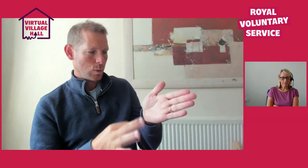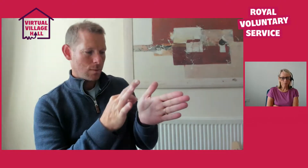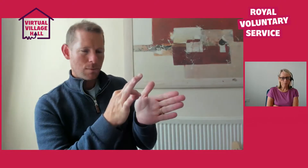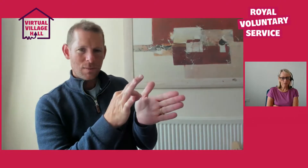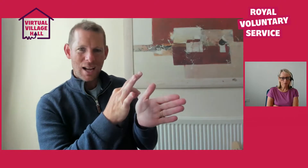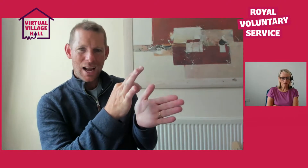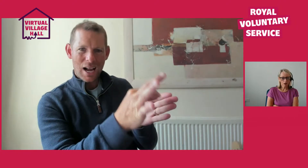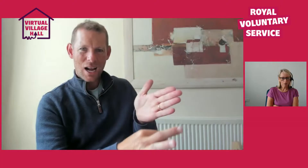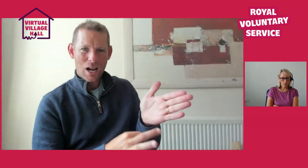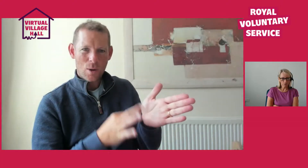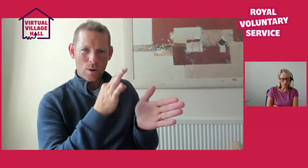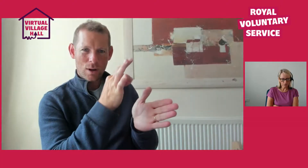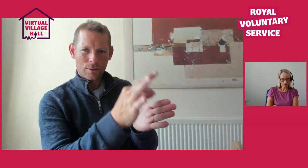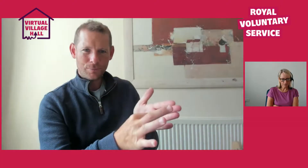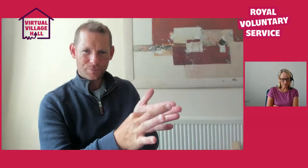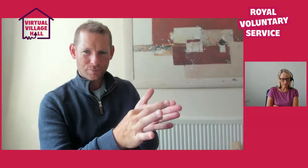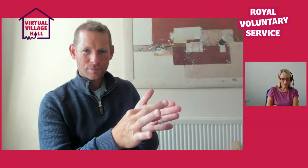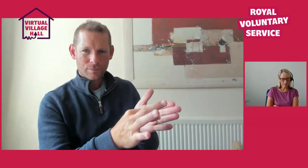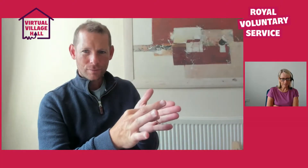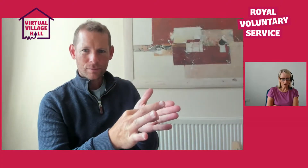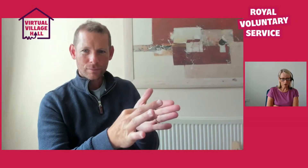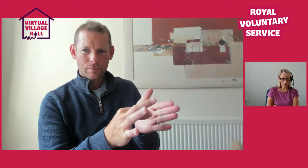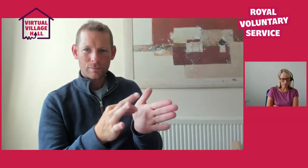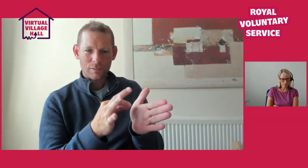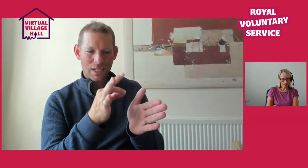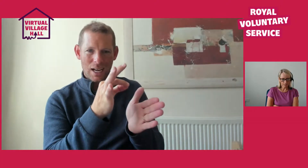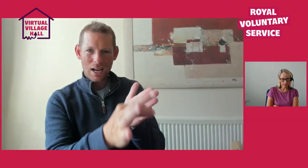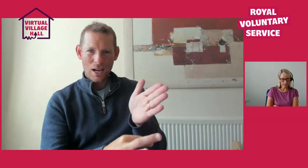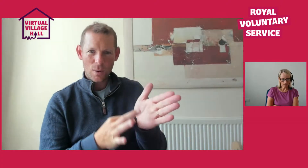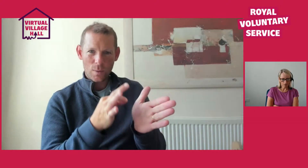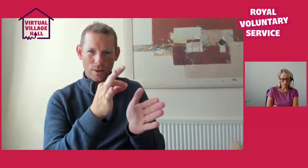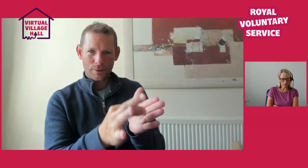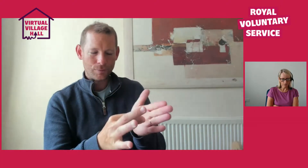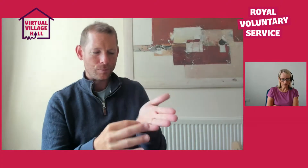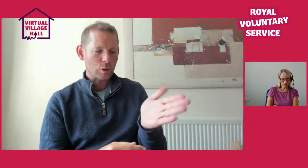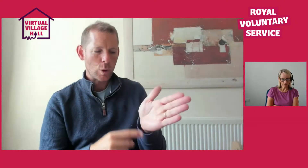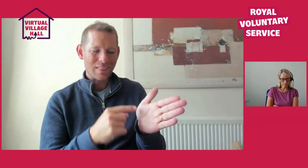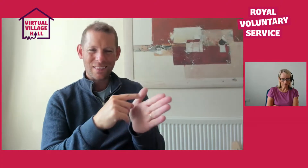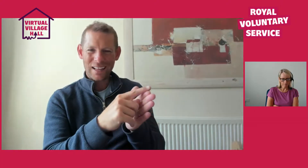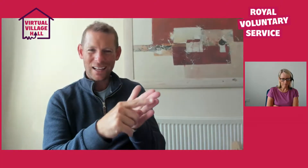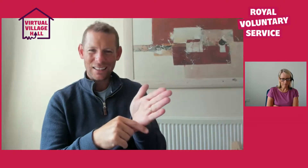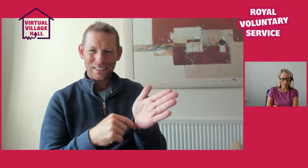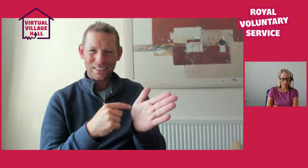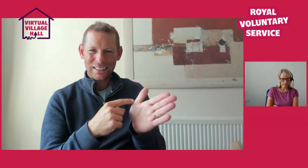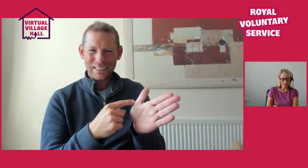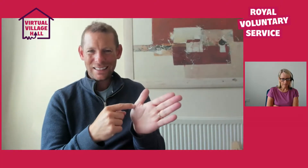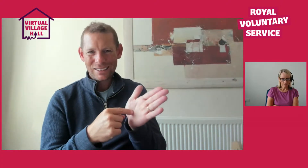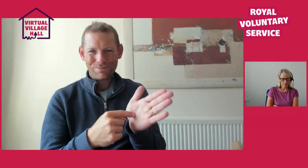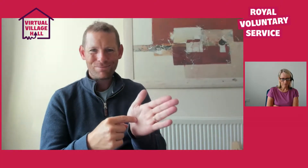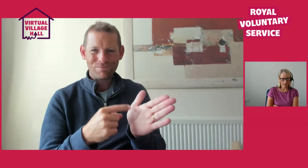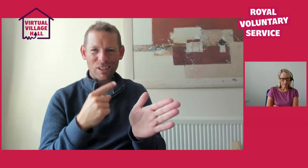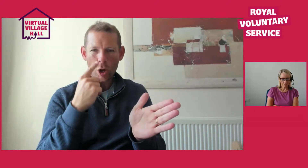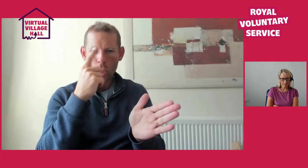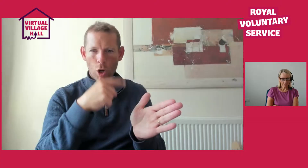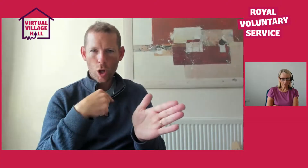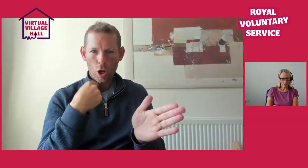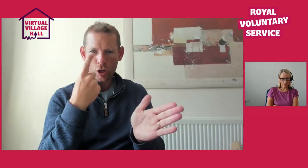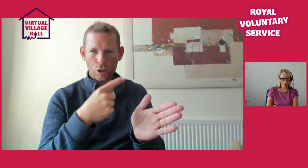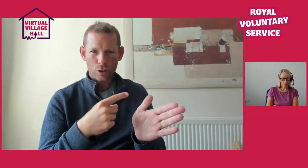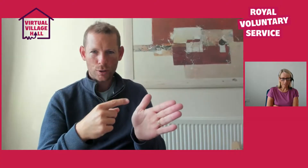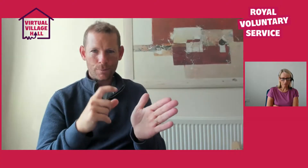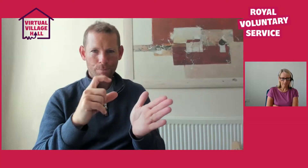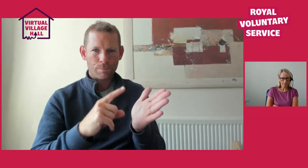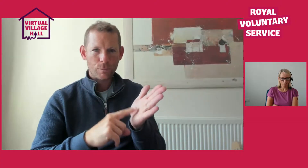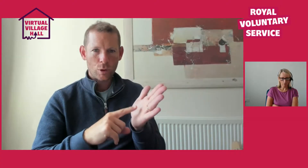Now, let's focus on hours. So this is the hours of the day, hours. So that is